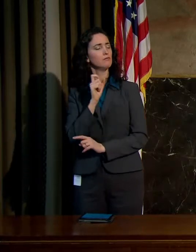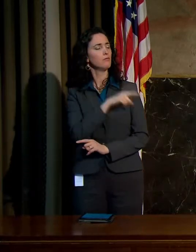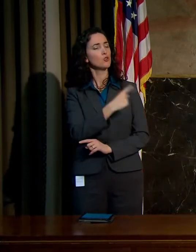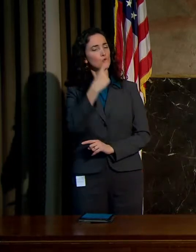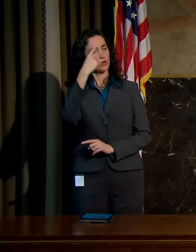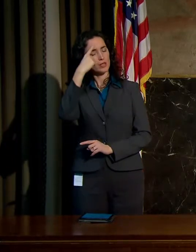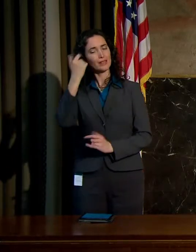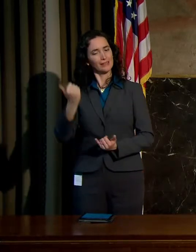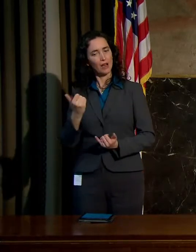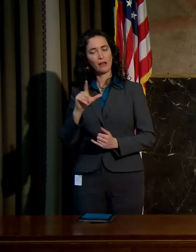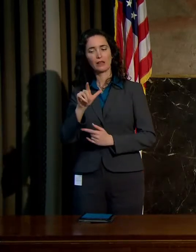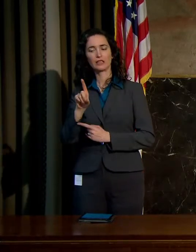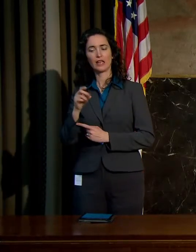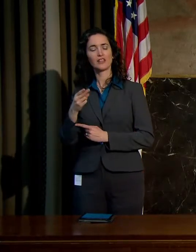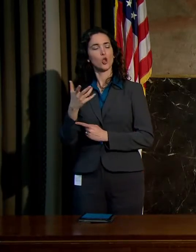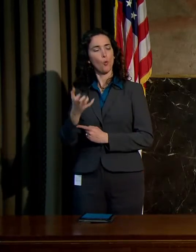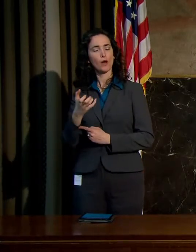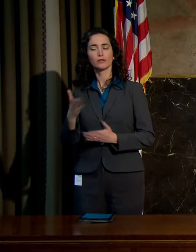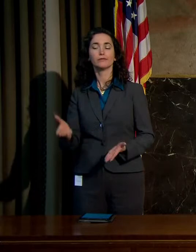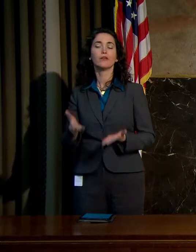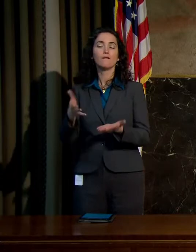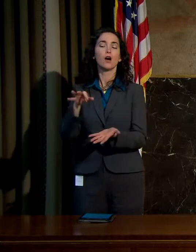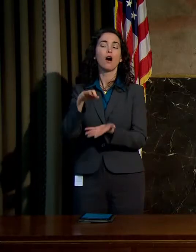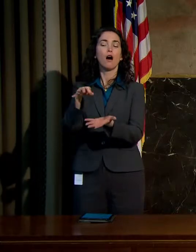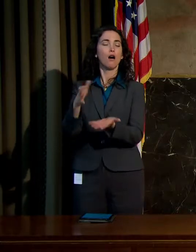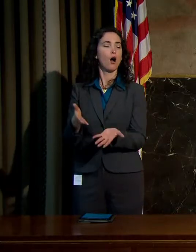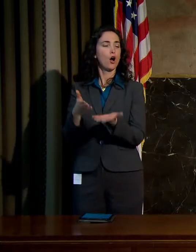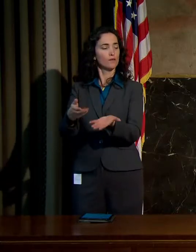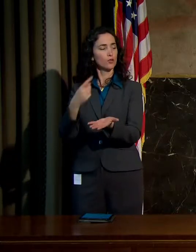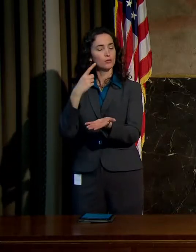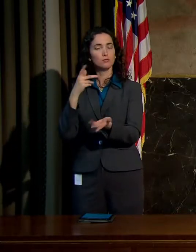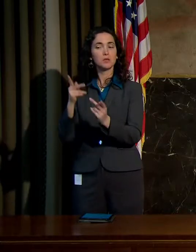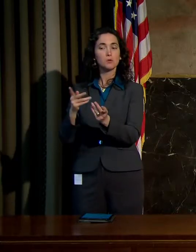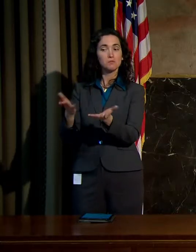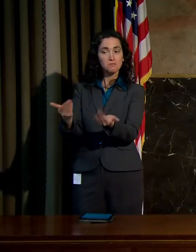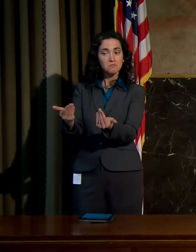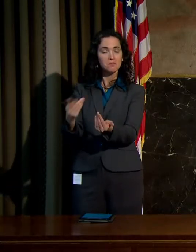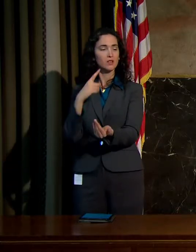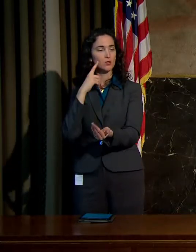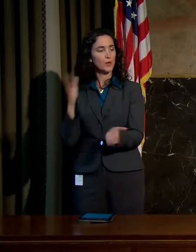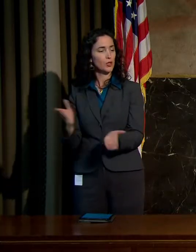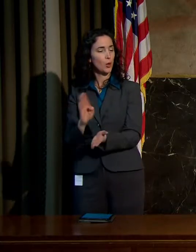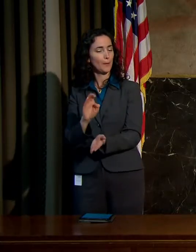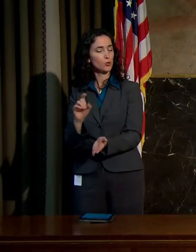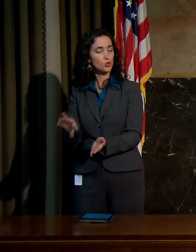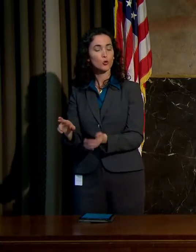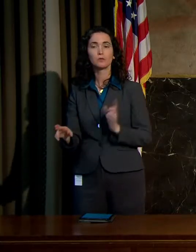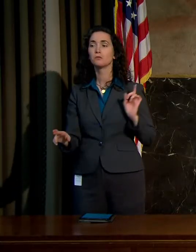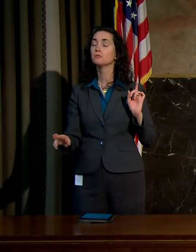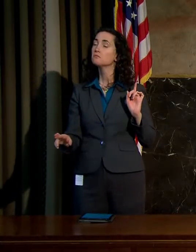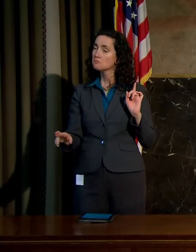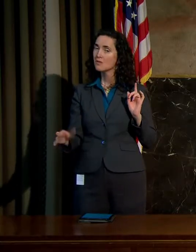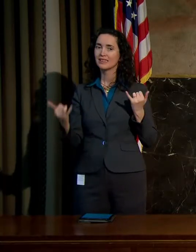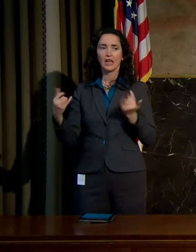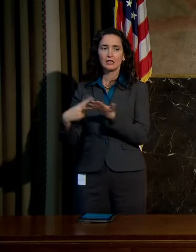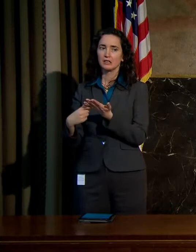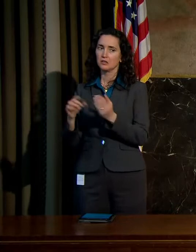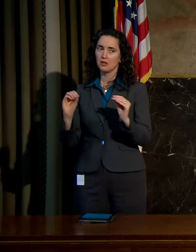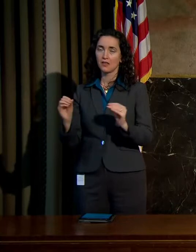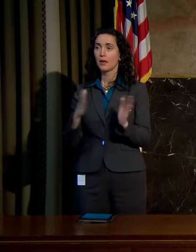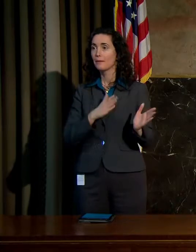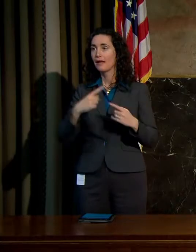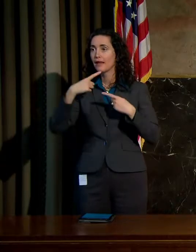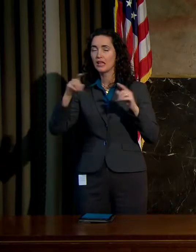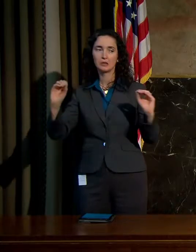for boosters. Yeah, nothing's off the table right now, but I have no announcement or no imminent plans to announce on incentives.